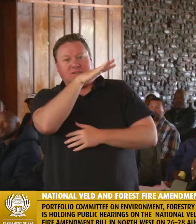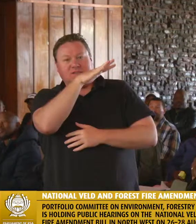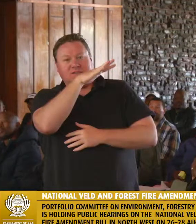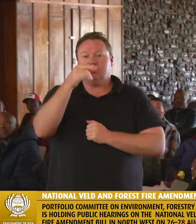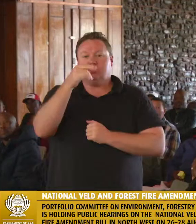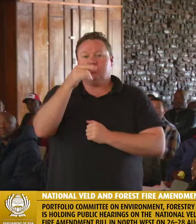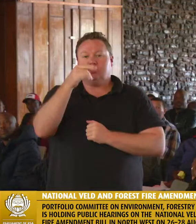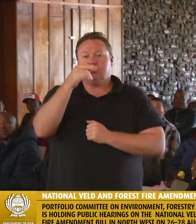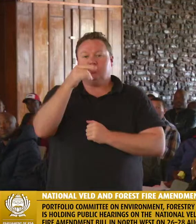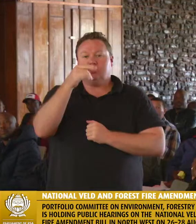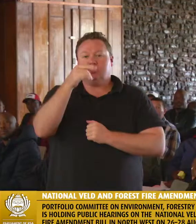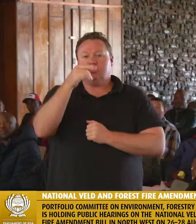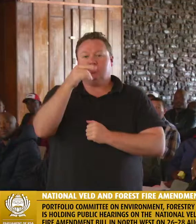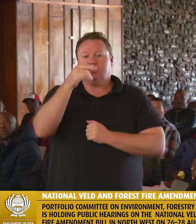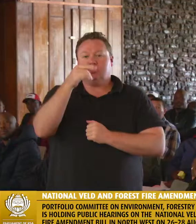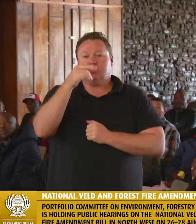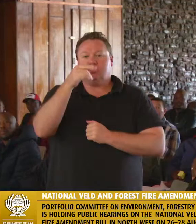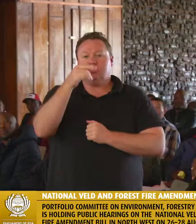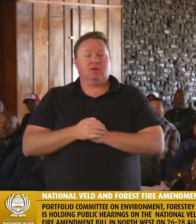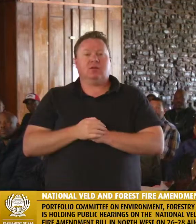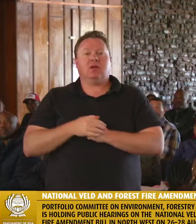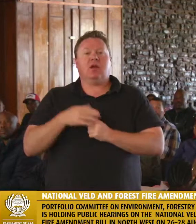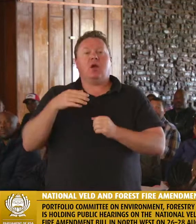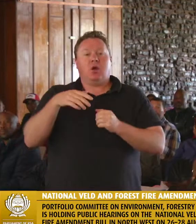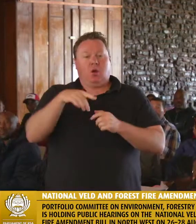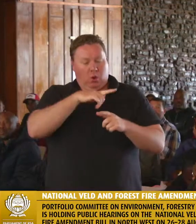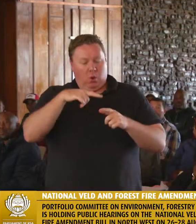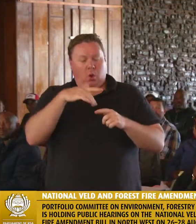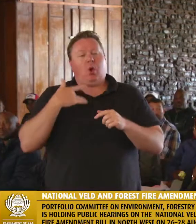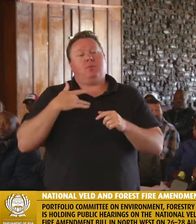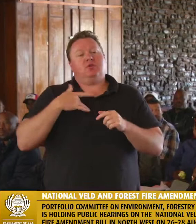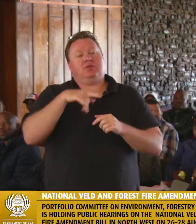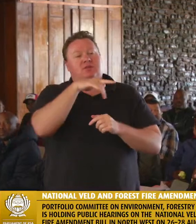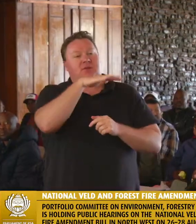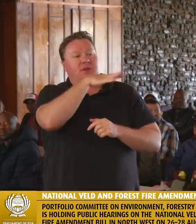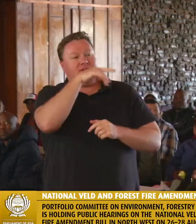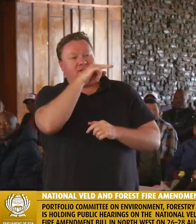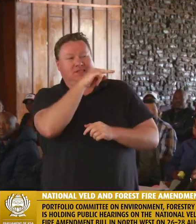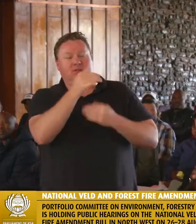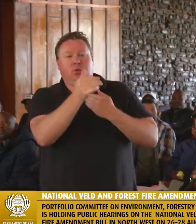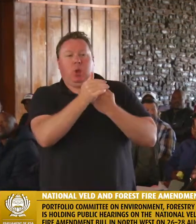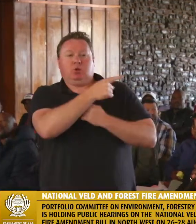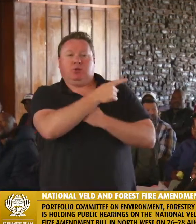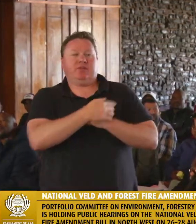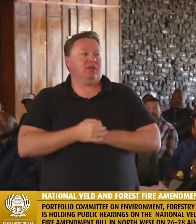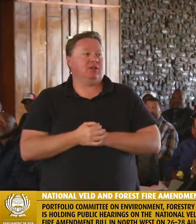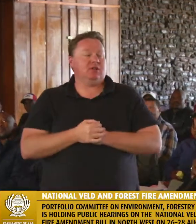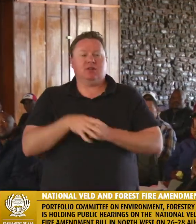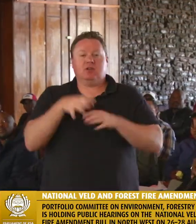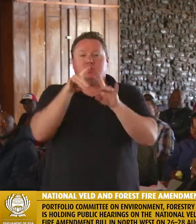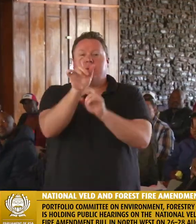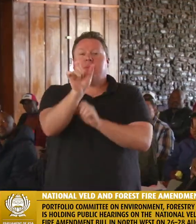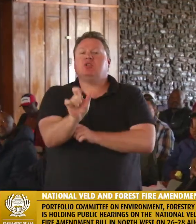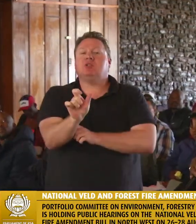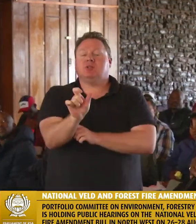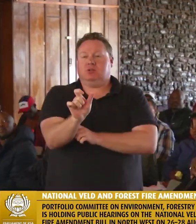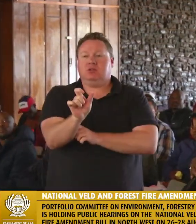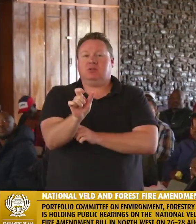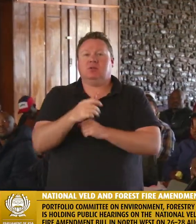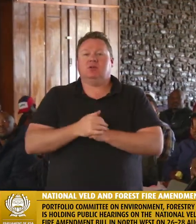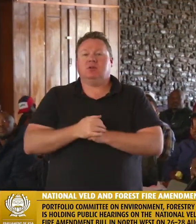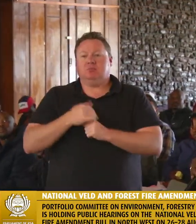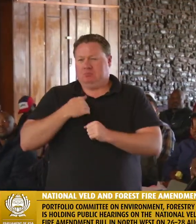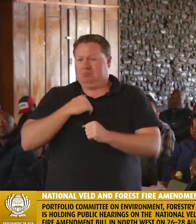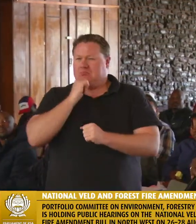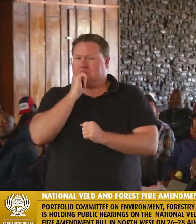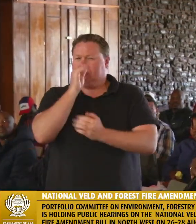Jim. Yes, from Greater Tau Local Municipality. What's the more Greater Tau Municipality? Chairperson, I'm not